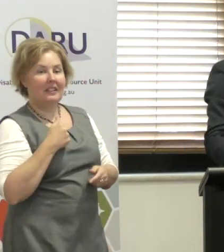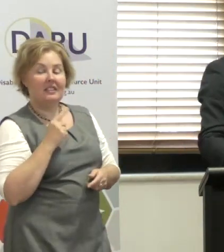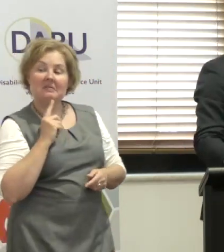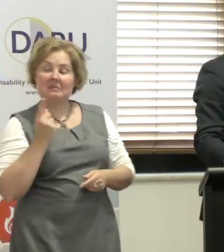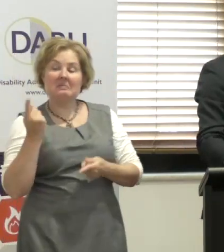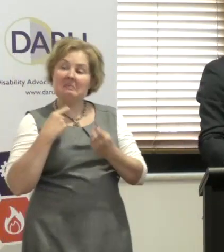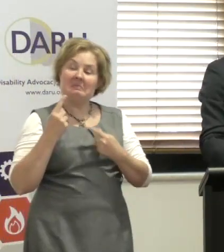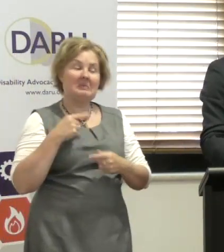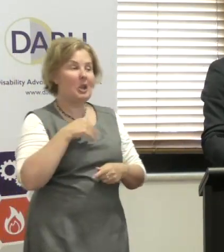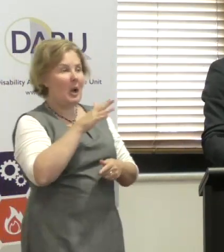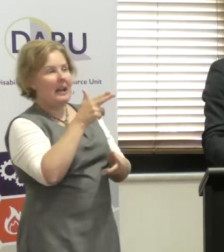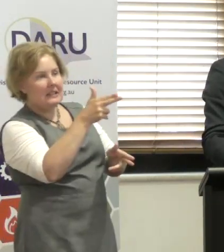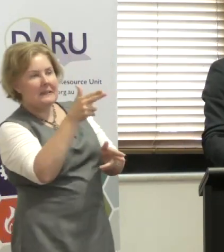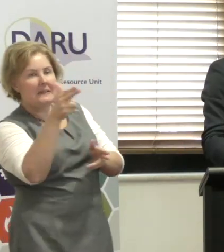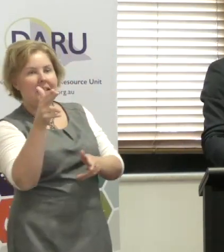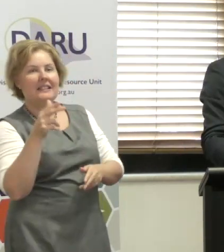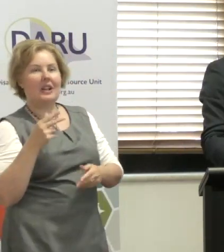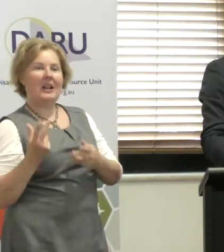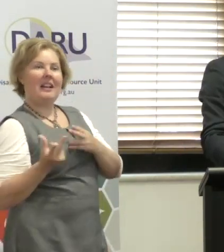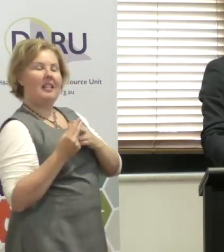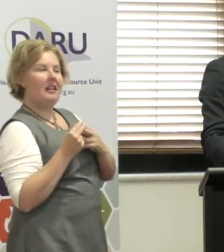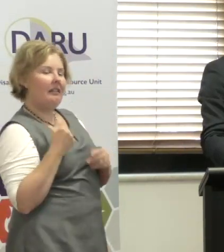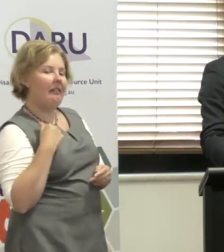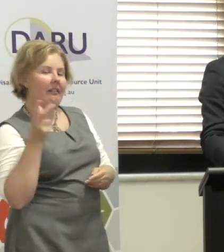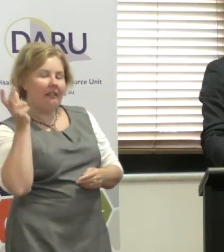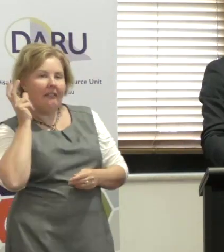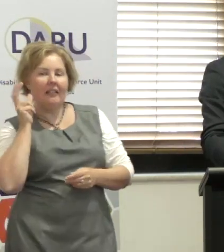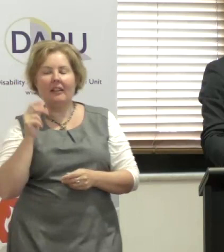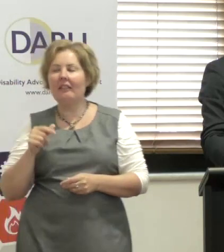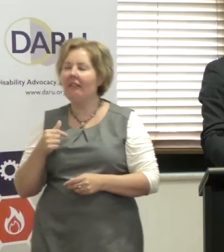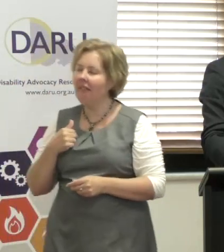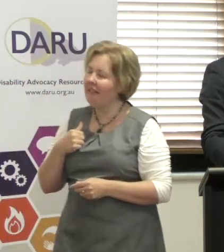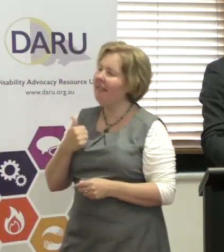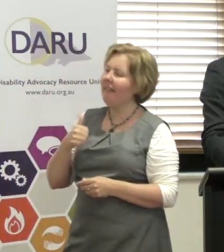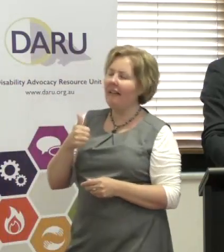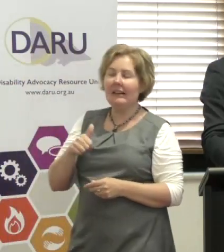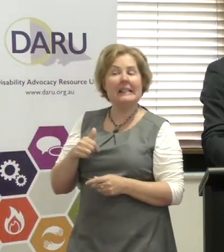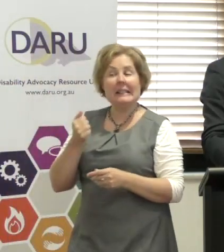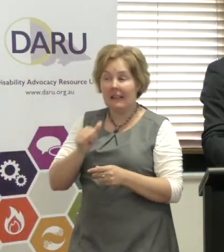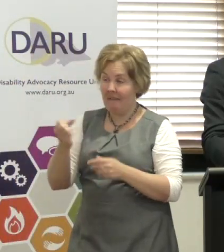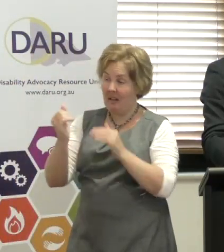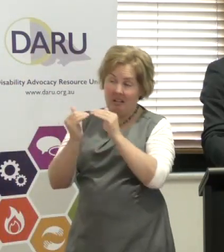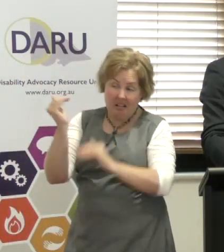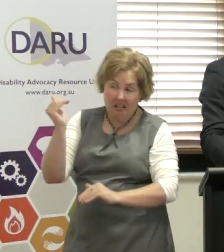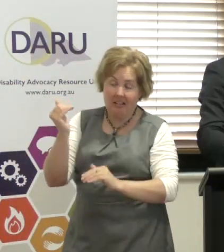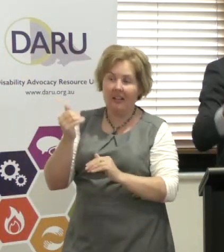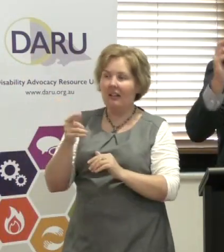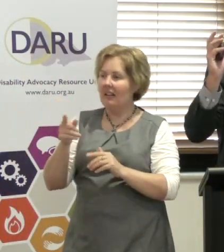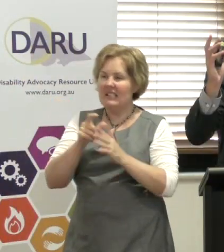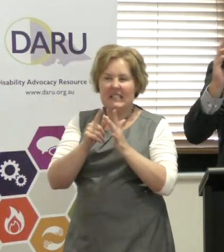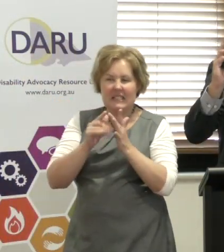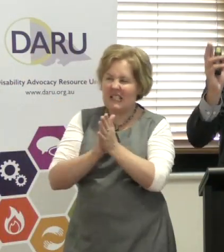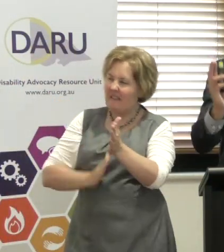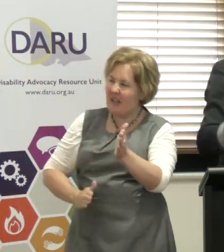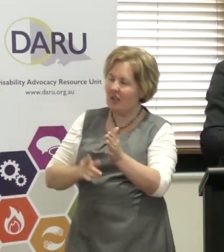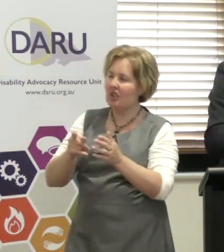that. And I went, okay, despite this inequality, despite this disadvantage, despite what we